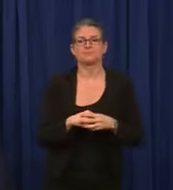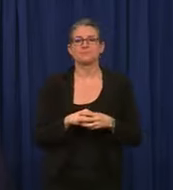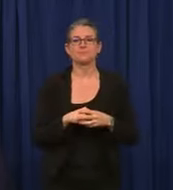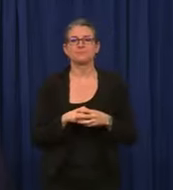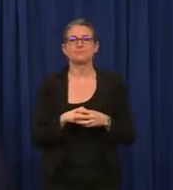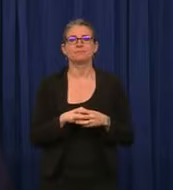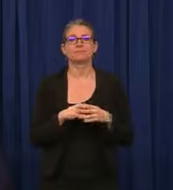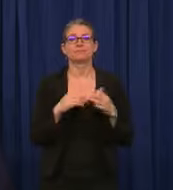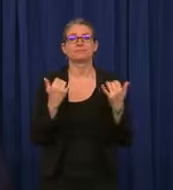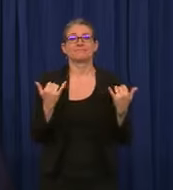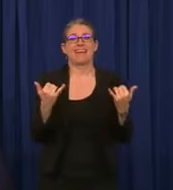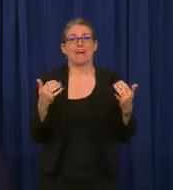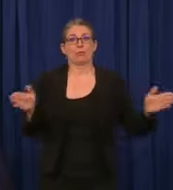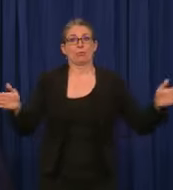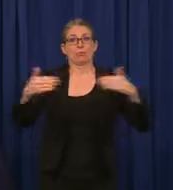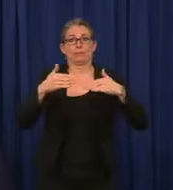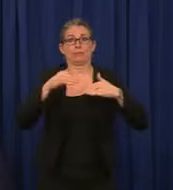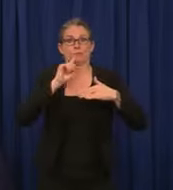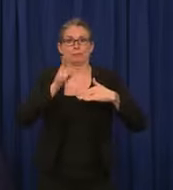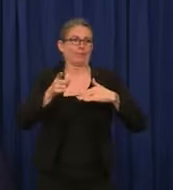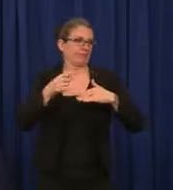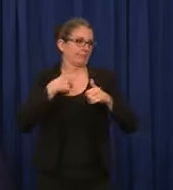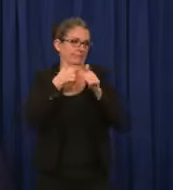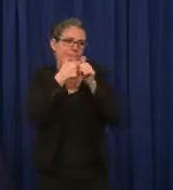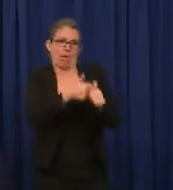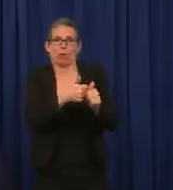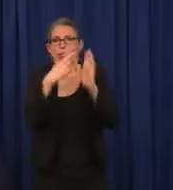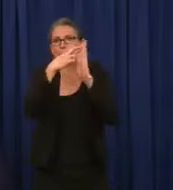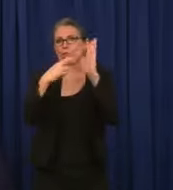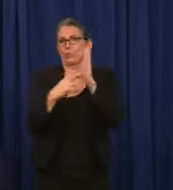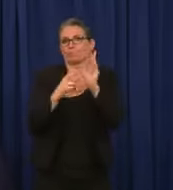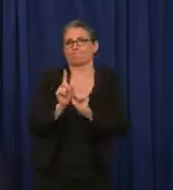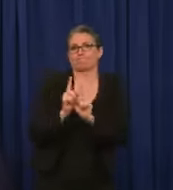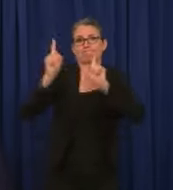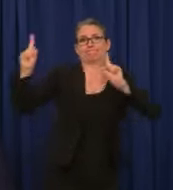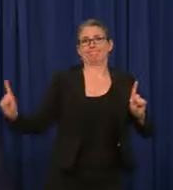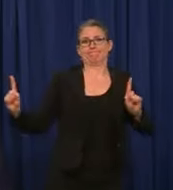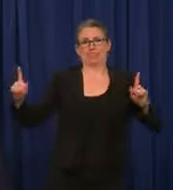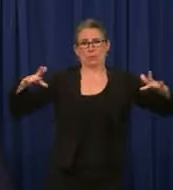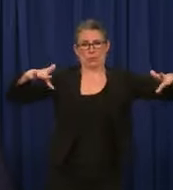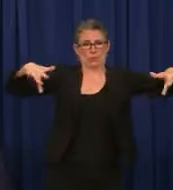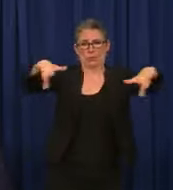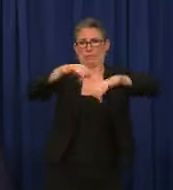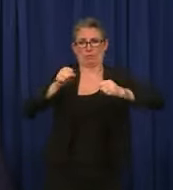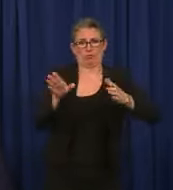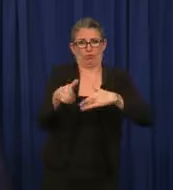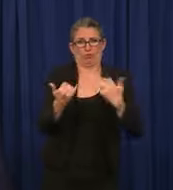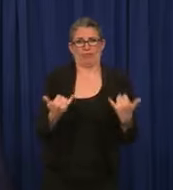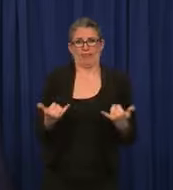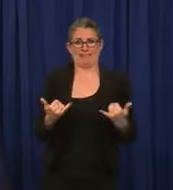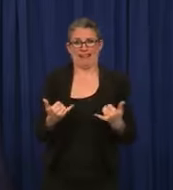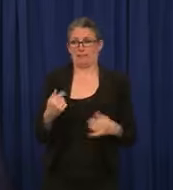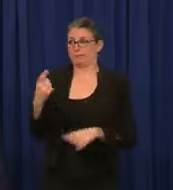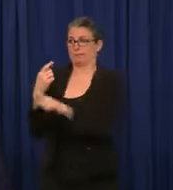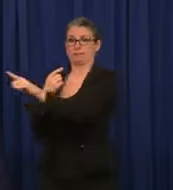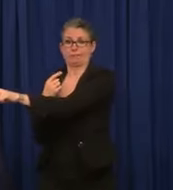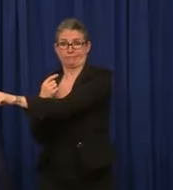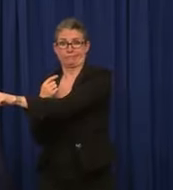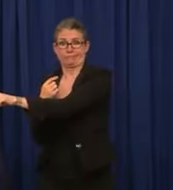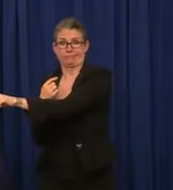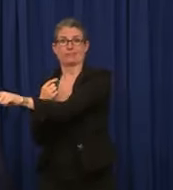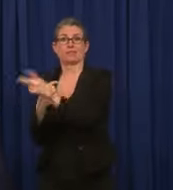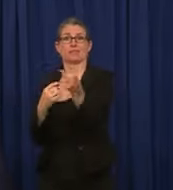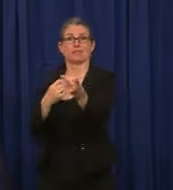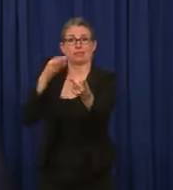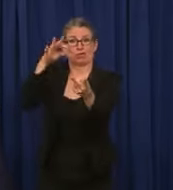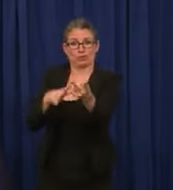distancing requirements that we have been talking about here. So here in the briefing room, it's me, the gentleman operating